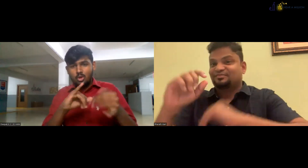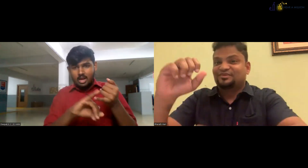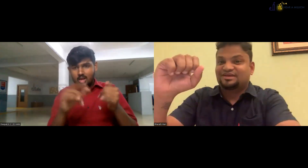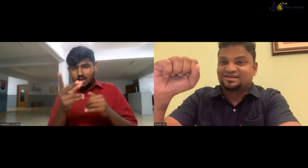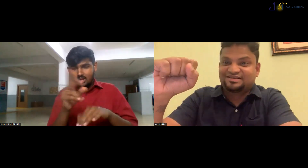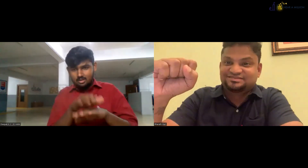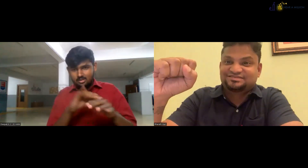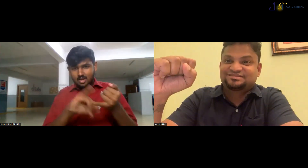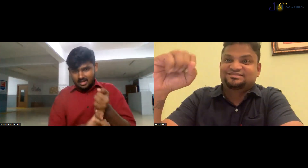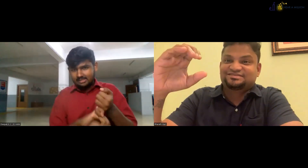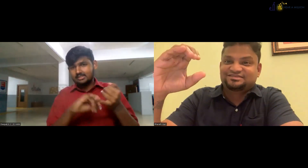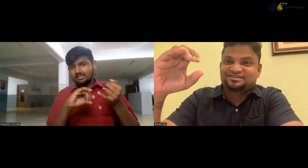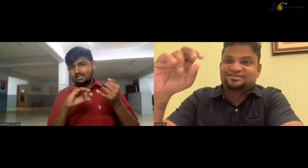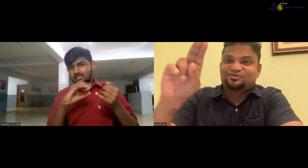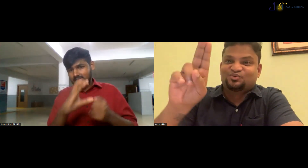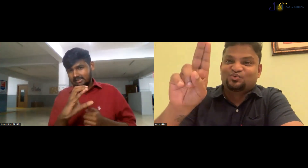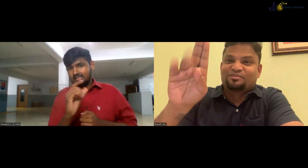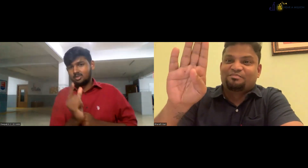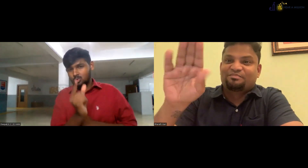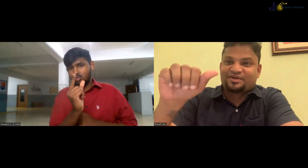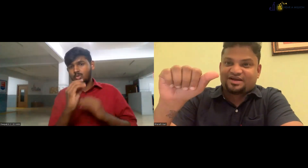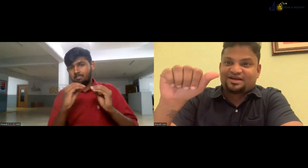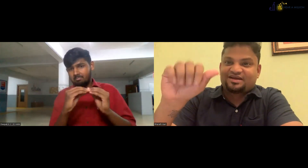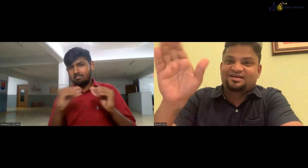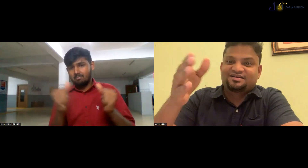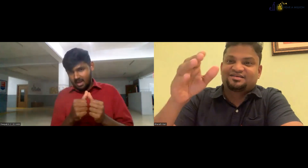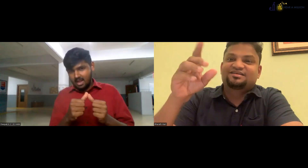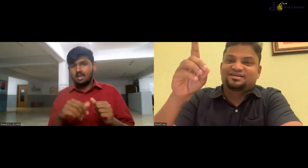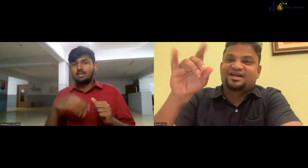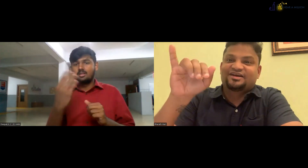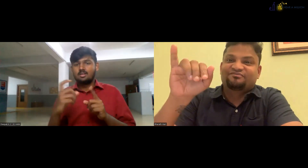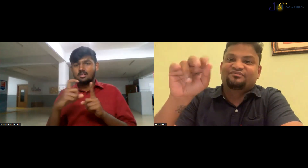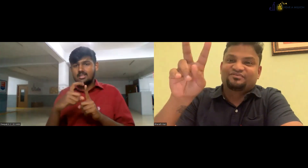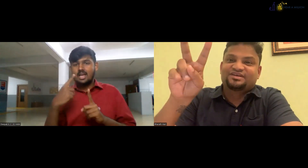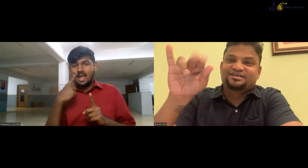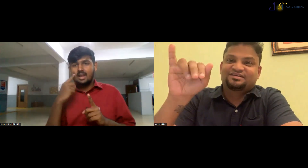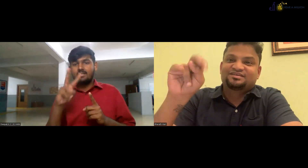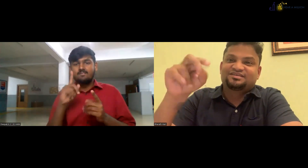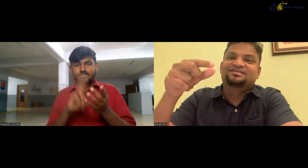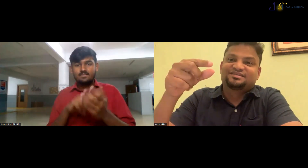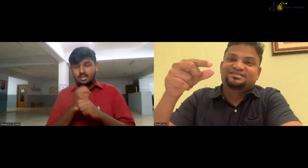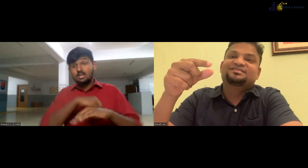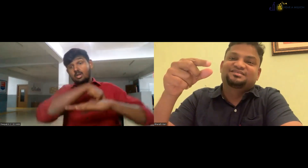water. If you can slowly spell out